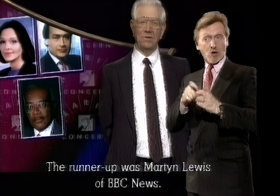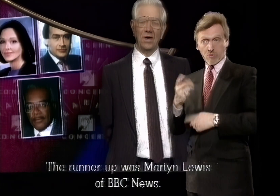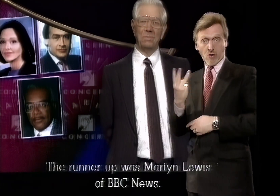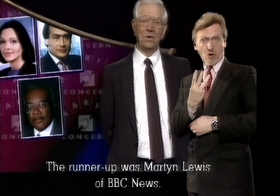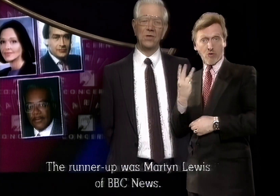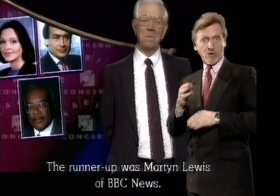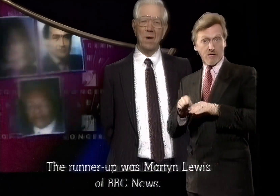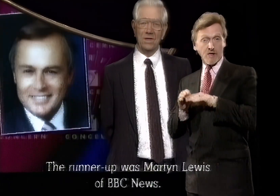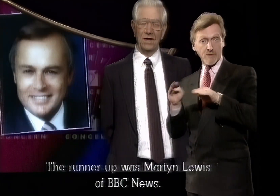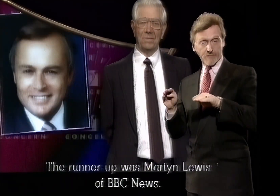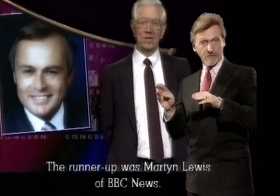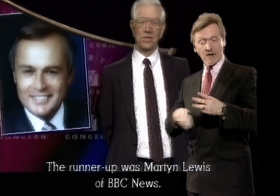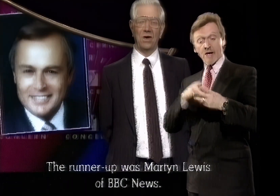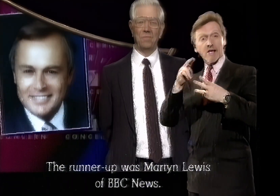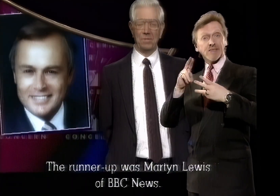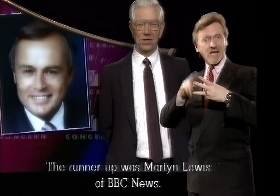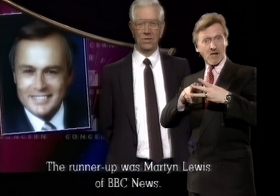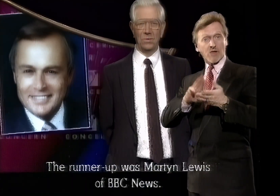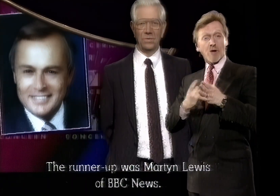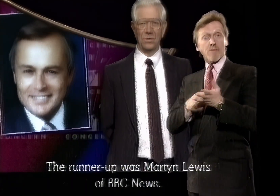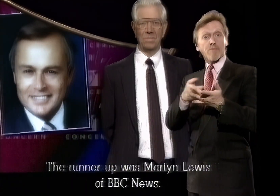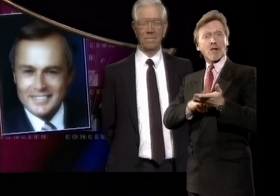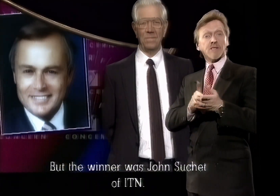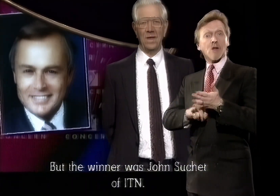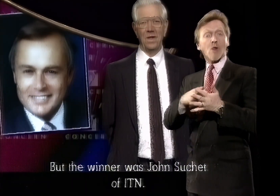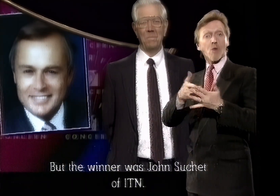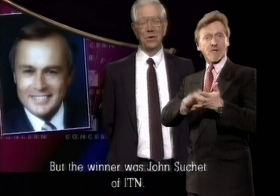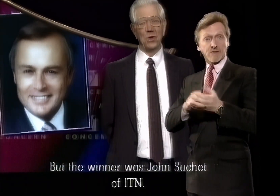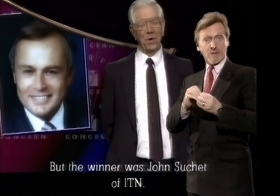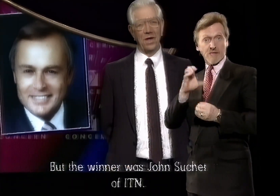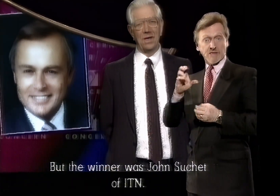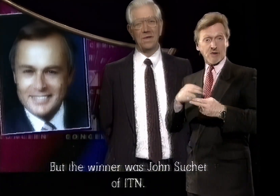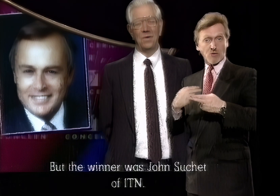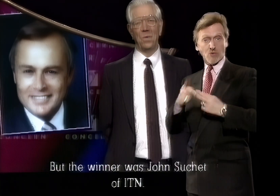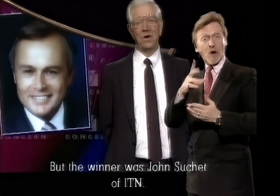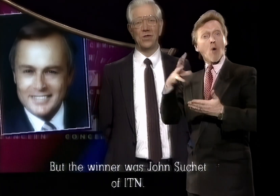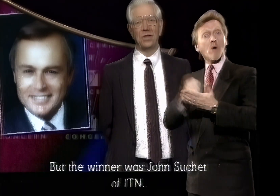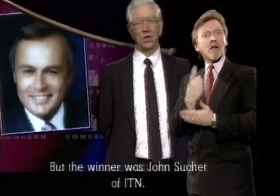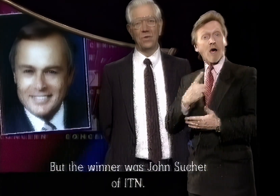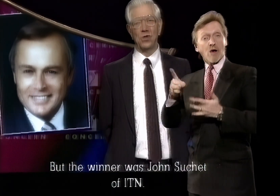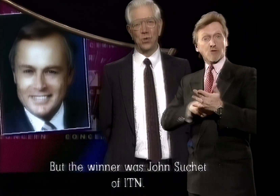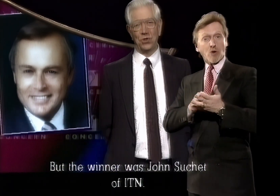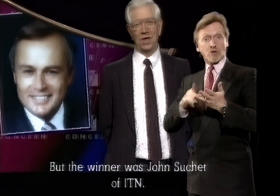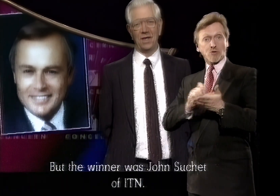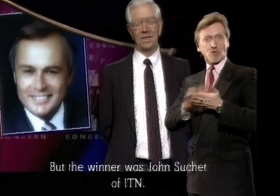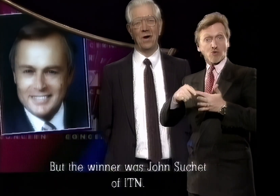and up was Martin Lewis of BBC News. But the winner was John Suchet of